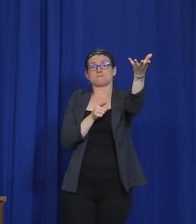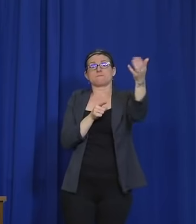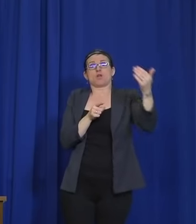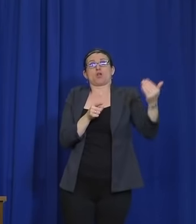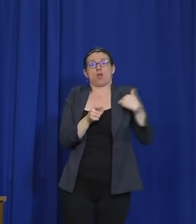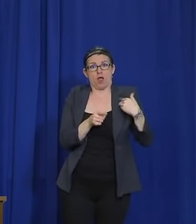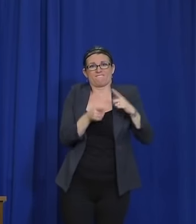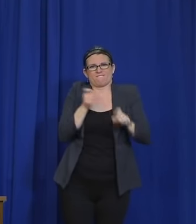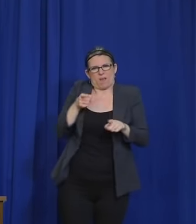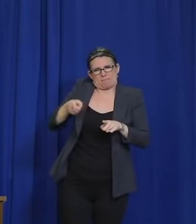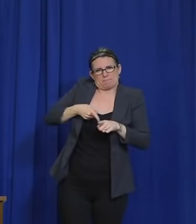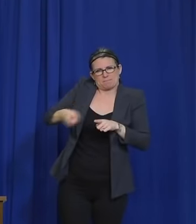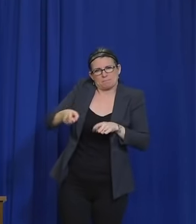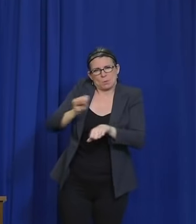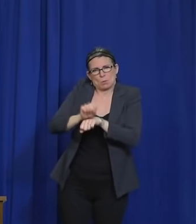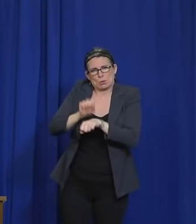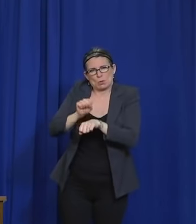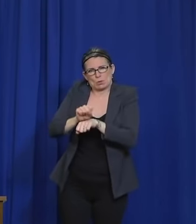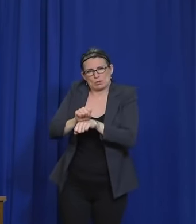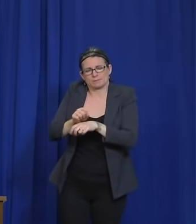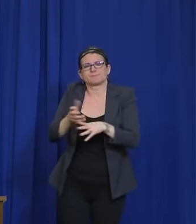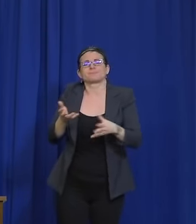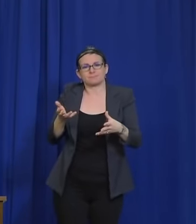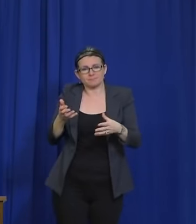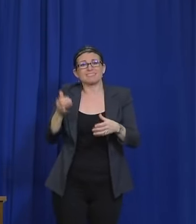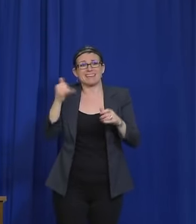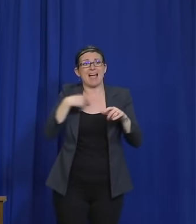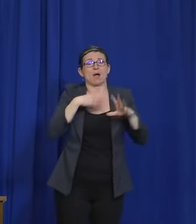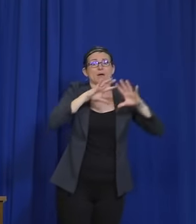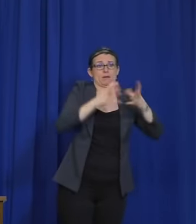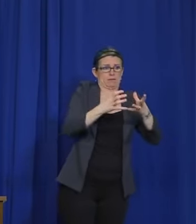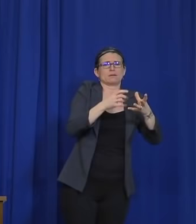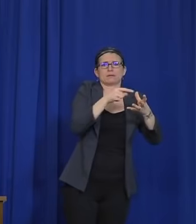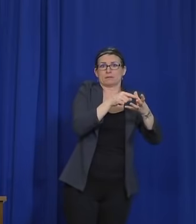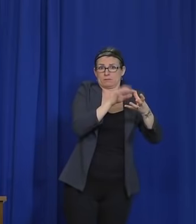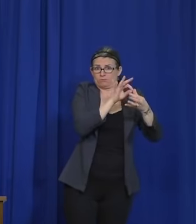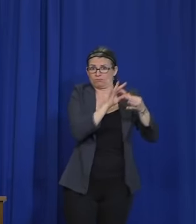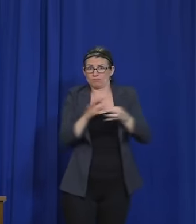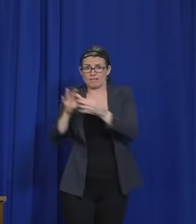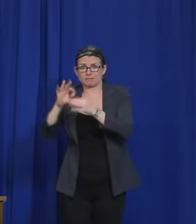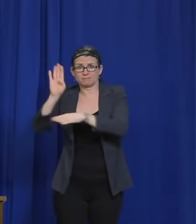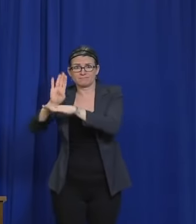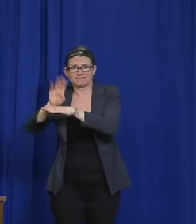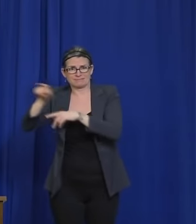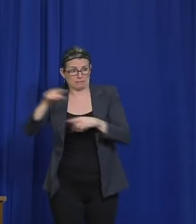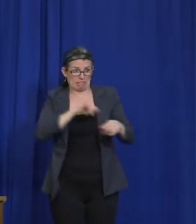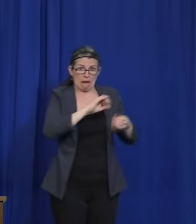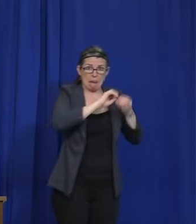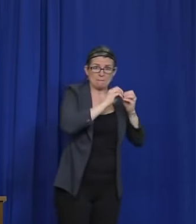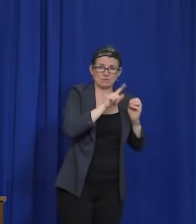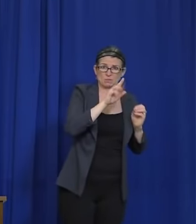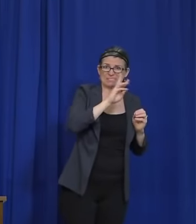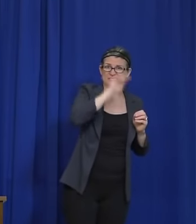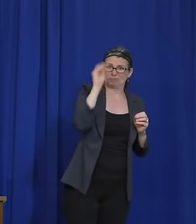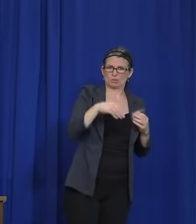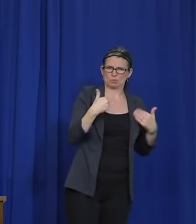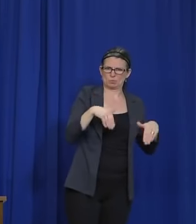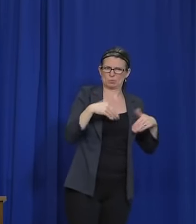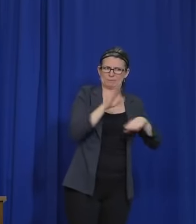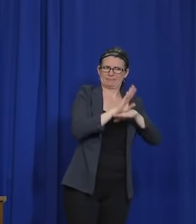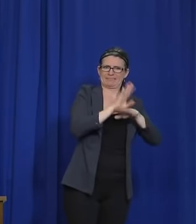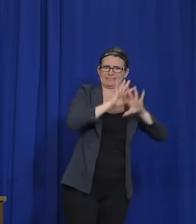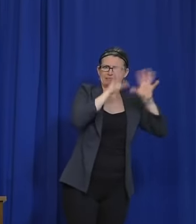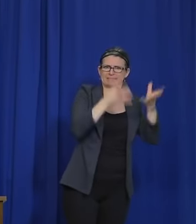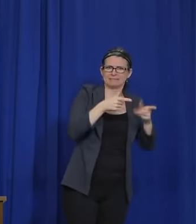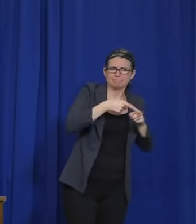Yeah. Well, you know, I'm not sure that's a fair assumption. We're testing more in long-term facilities because, by definition,